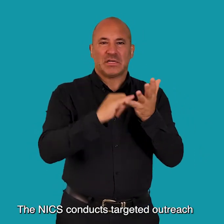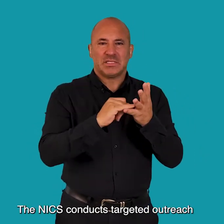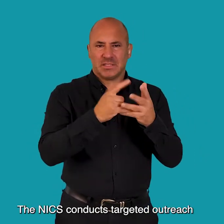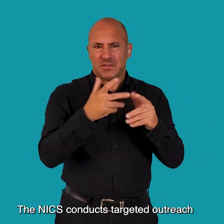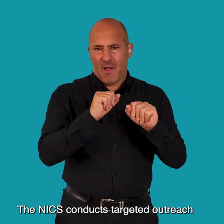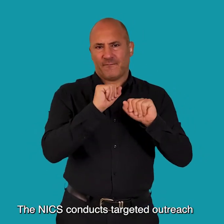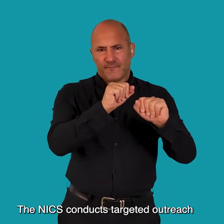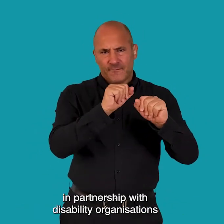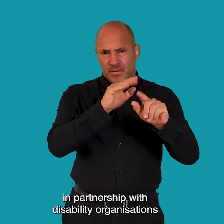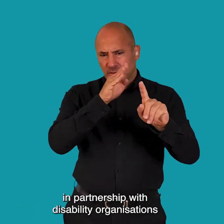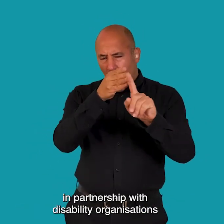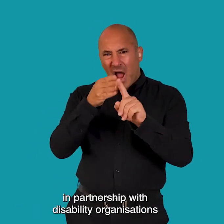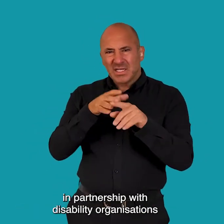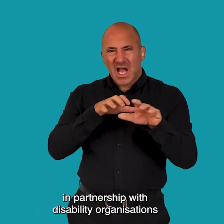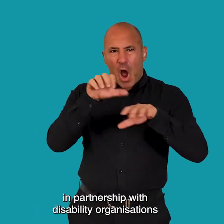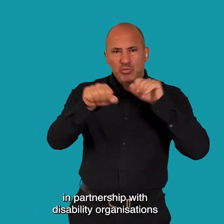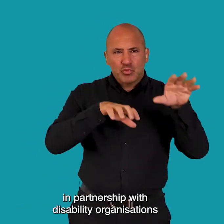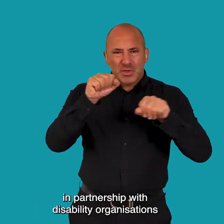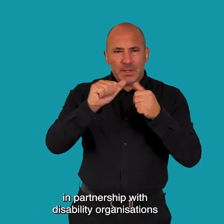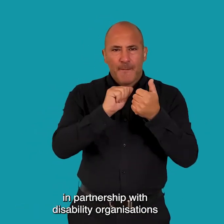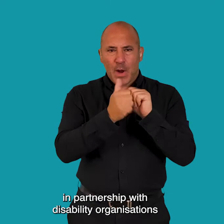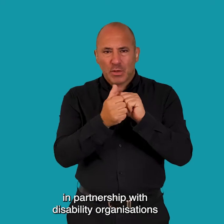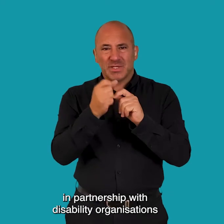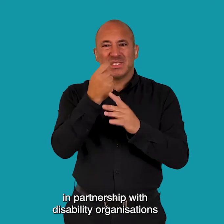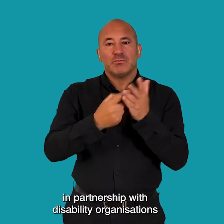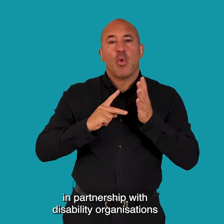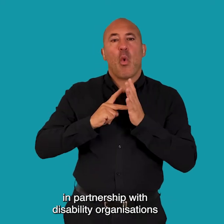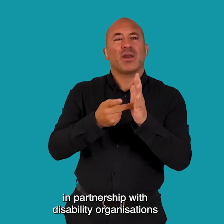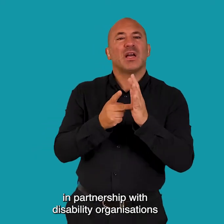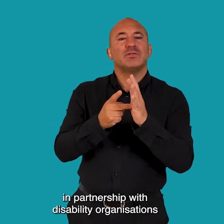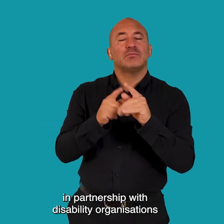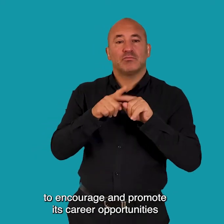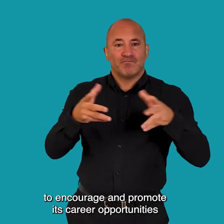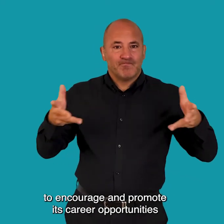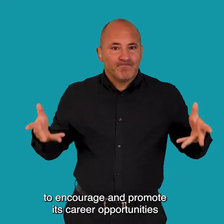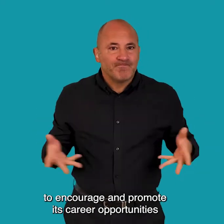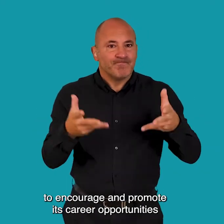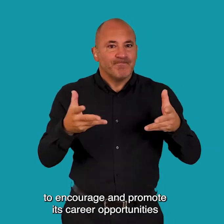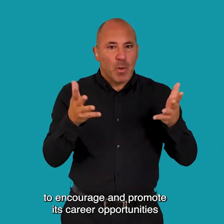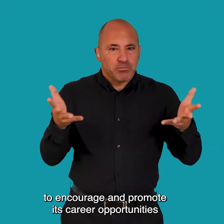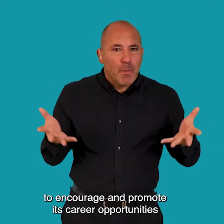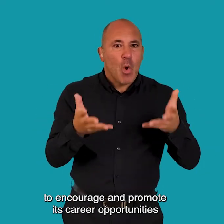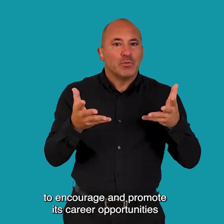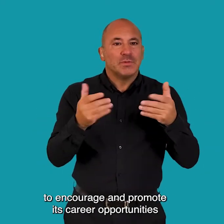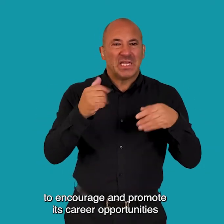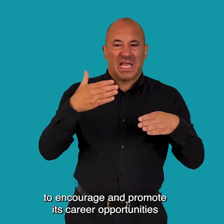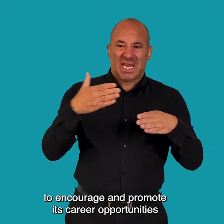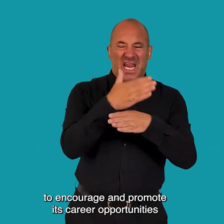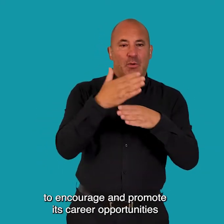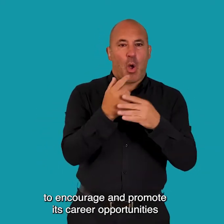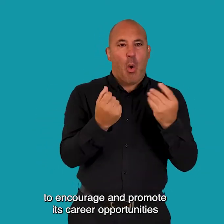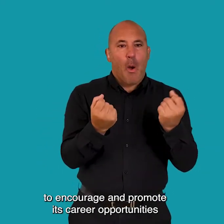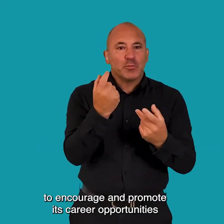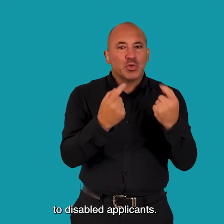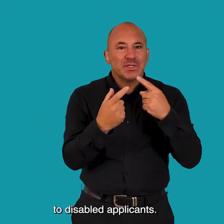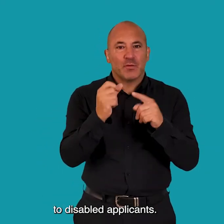targeted outreach in partnership with disability organisations to encourage and promote its career opportunities to